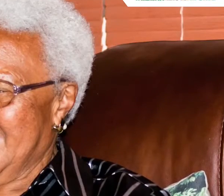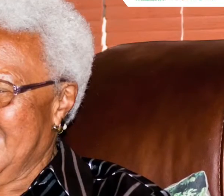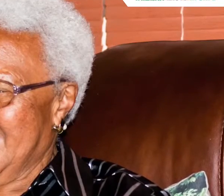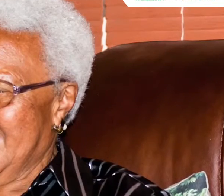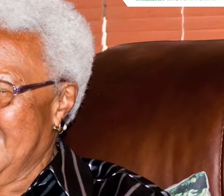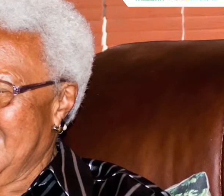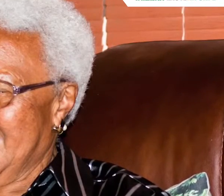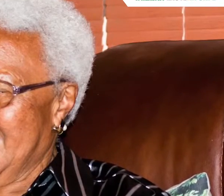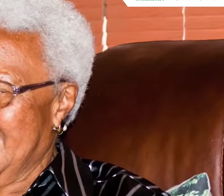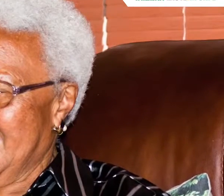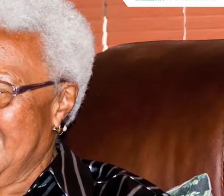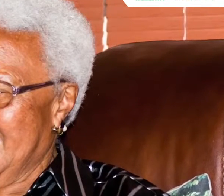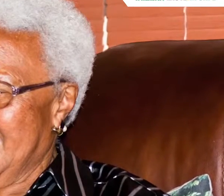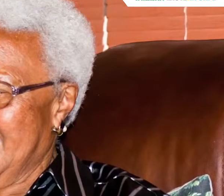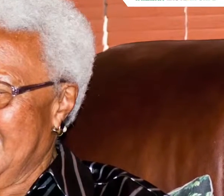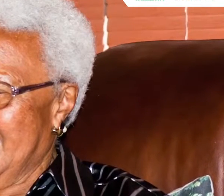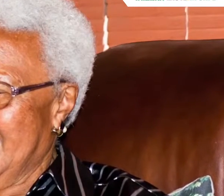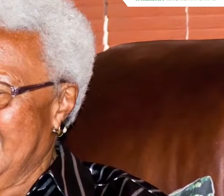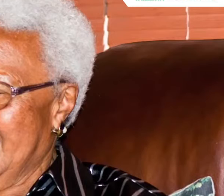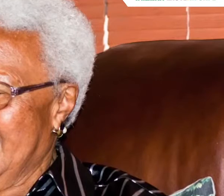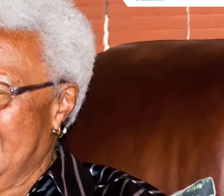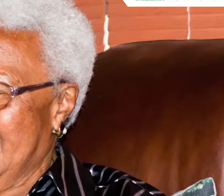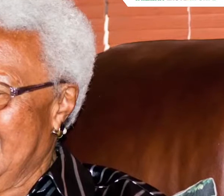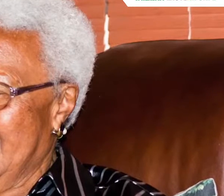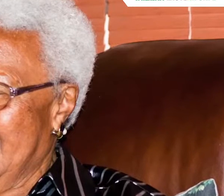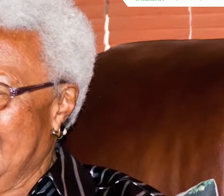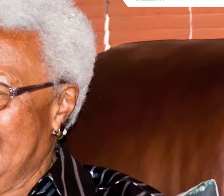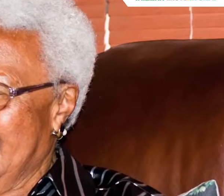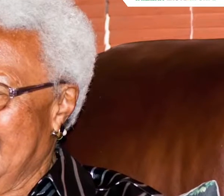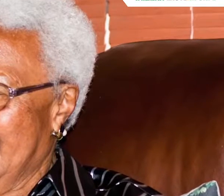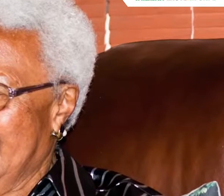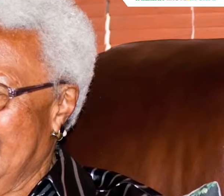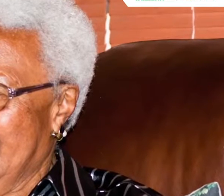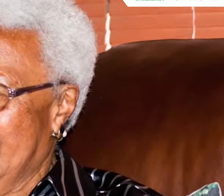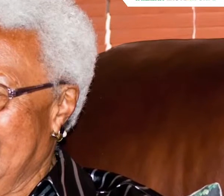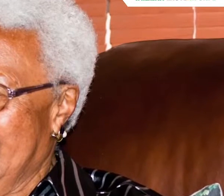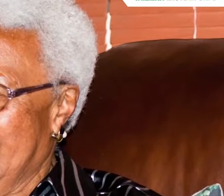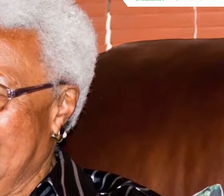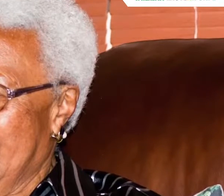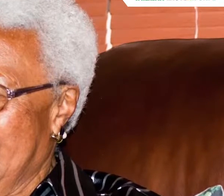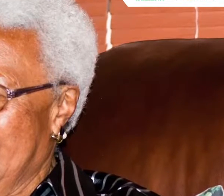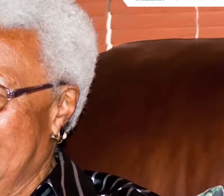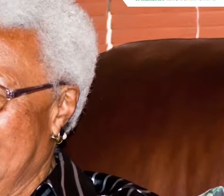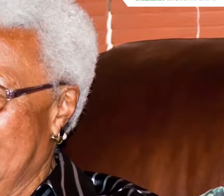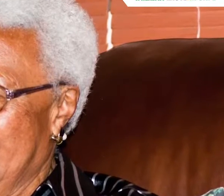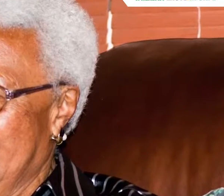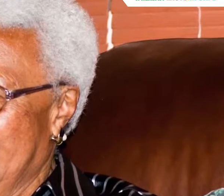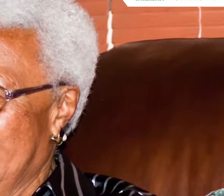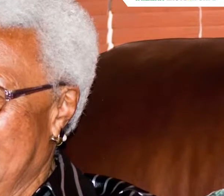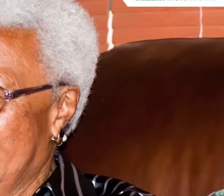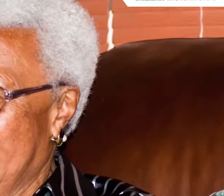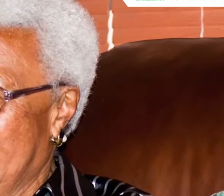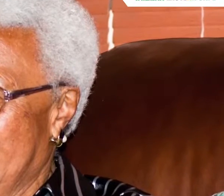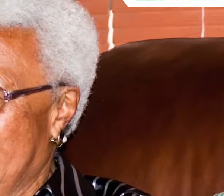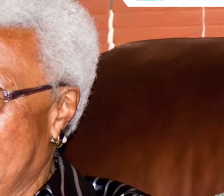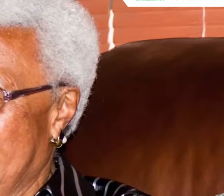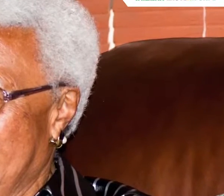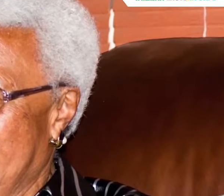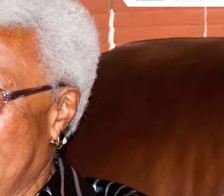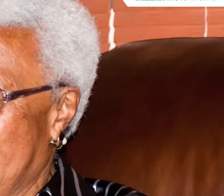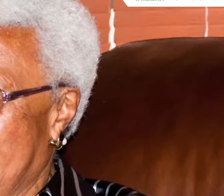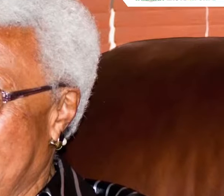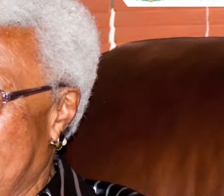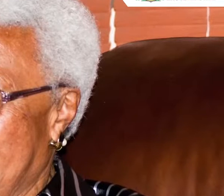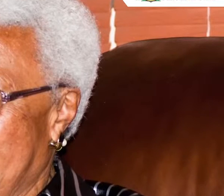alive in our deeds and our way of life, building the Eastern Cape that you and other struggle